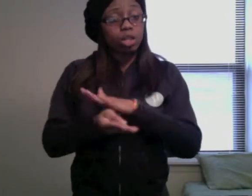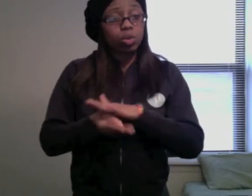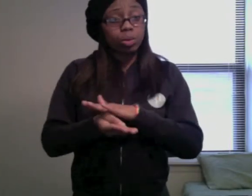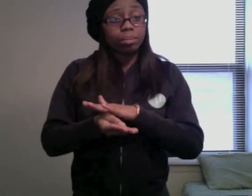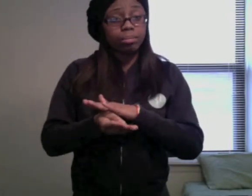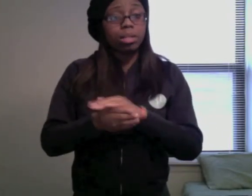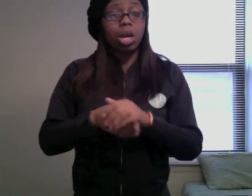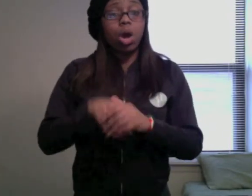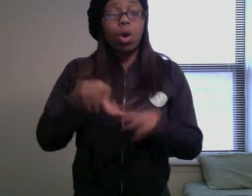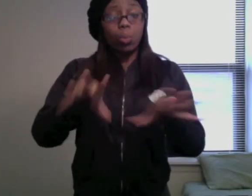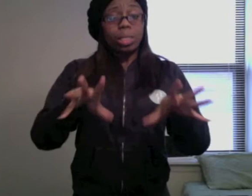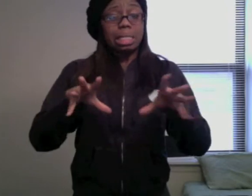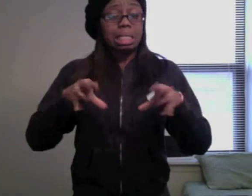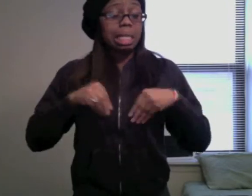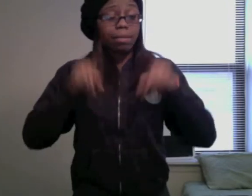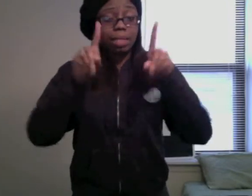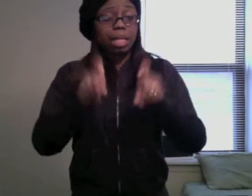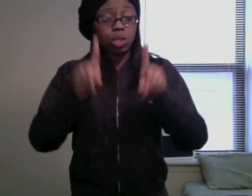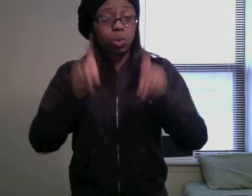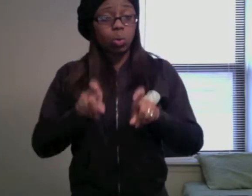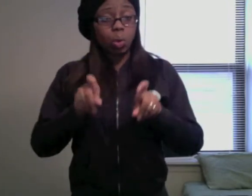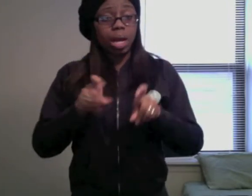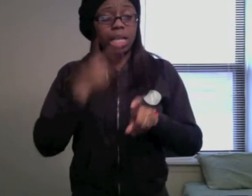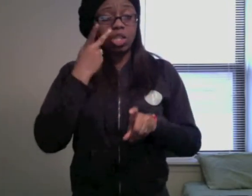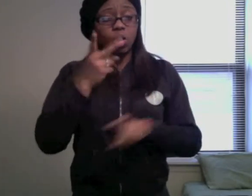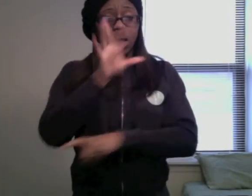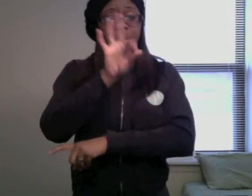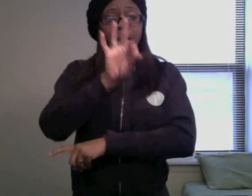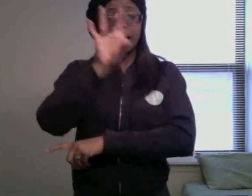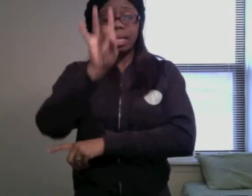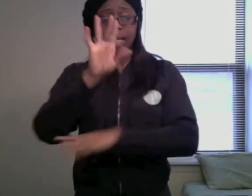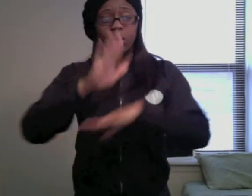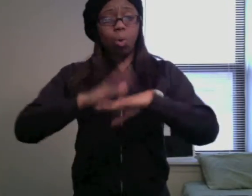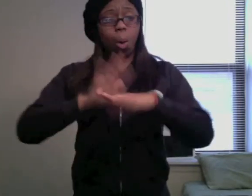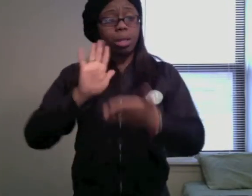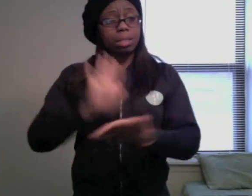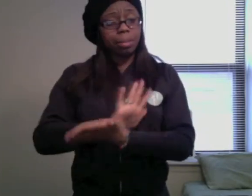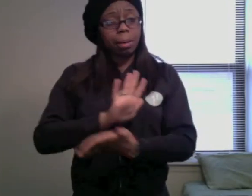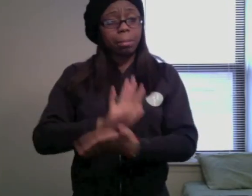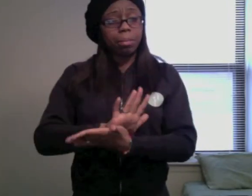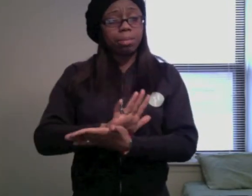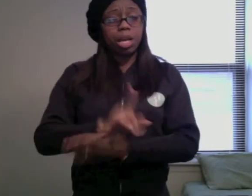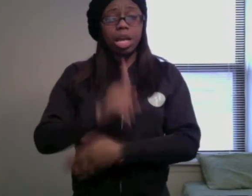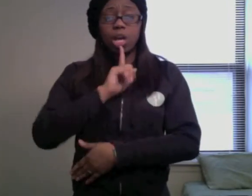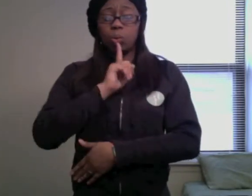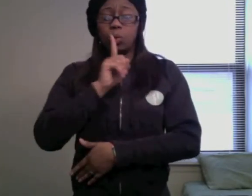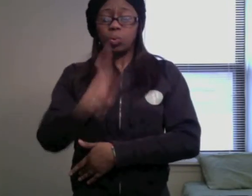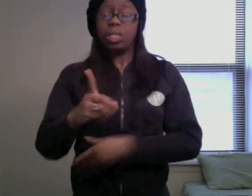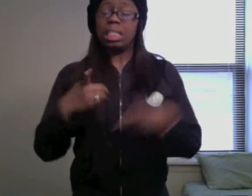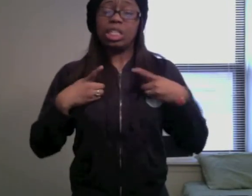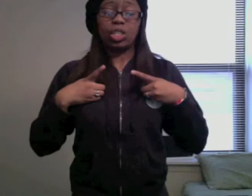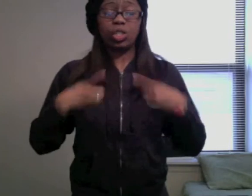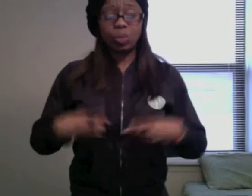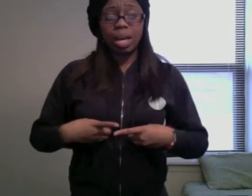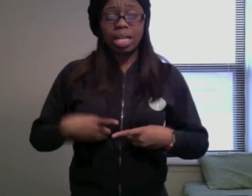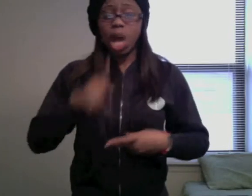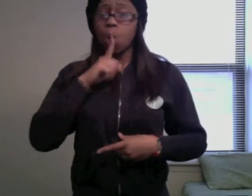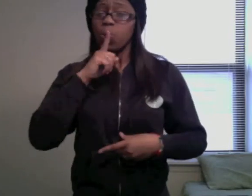back, he saw the number 98 on the paper. Well, he was quite distressed and concerned about his ability